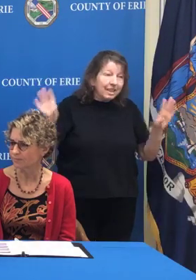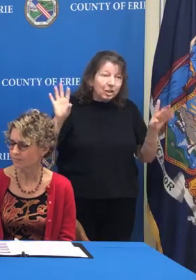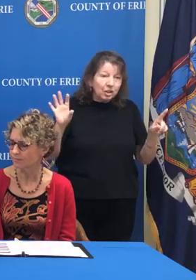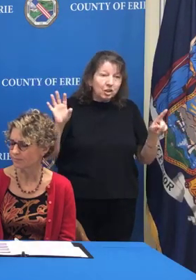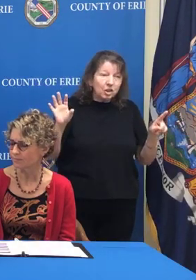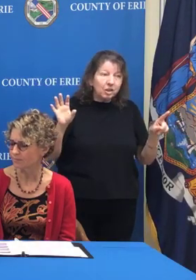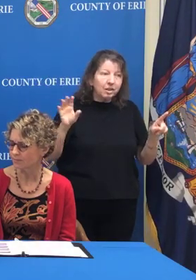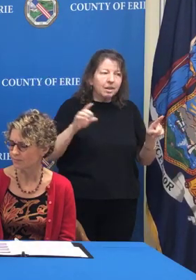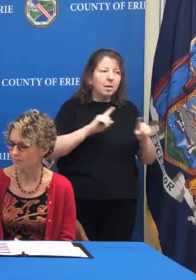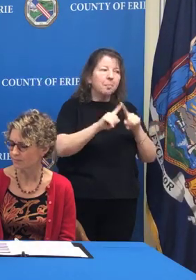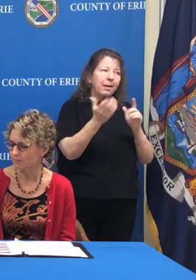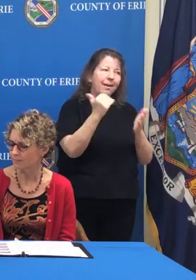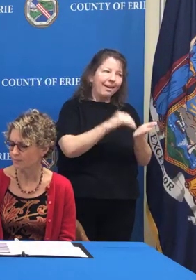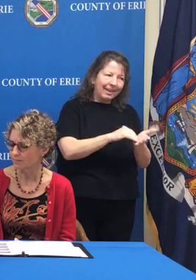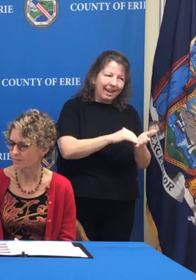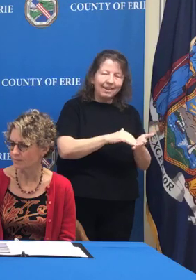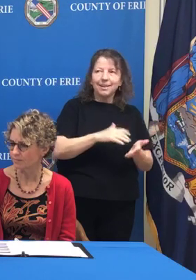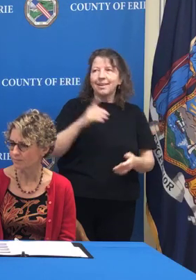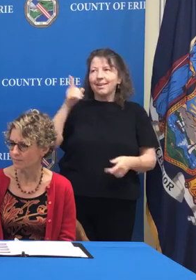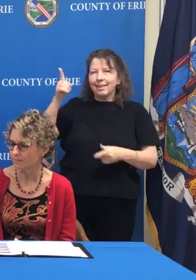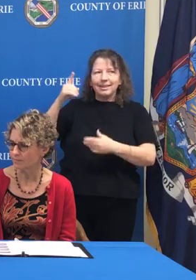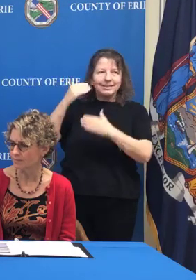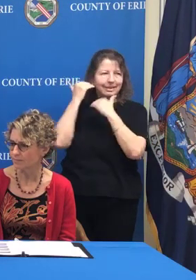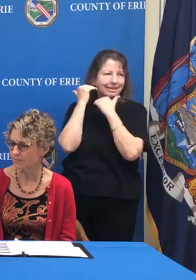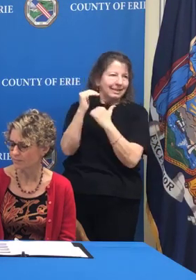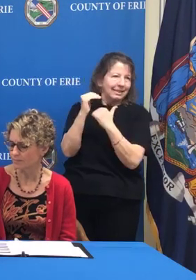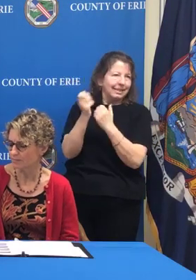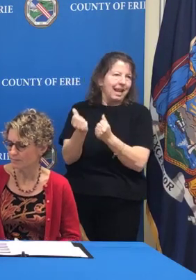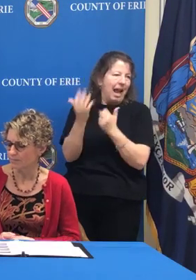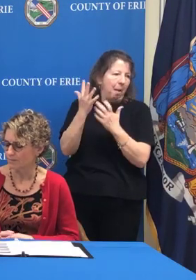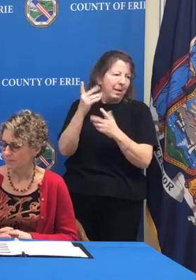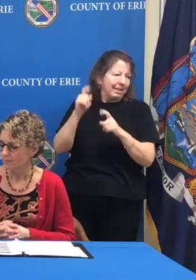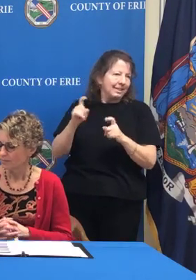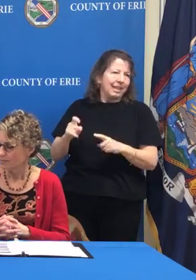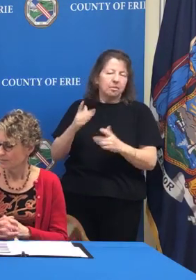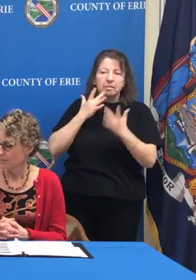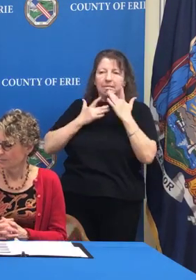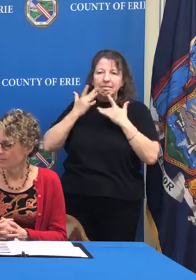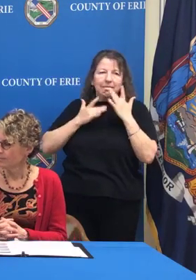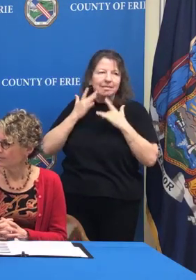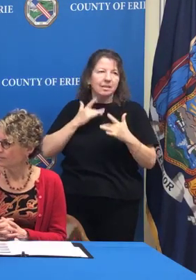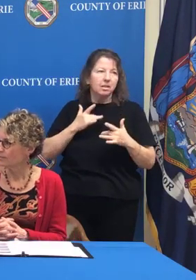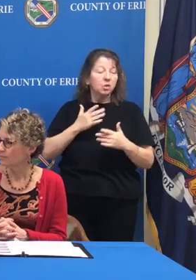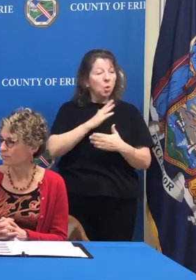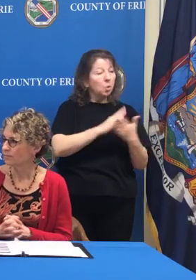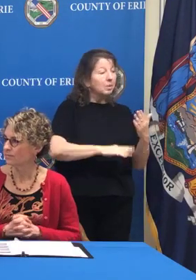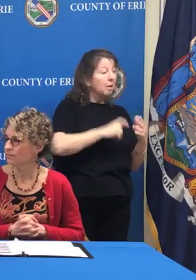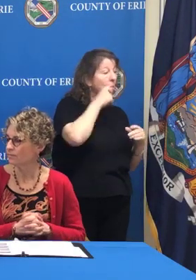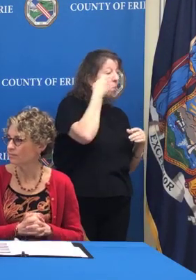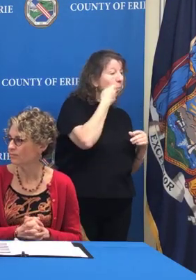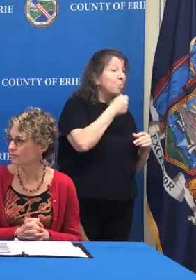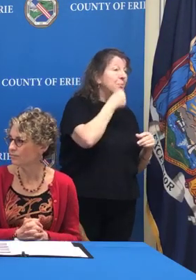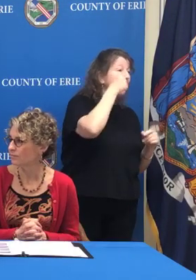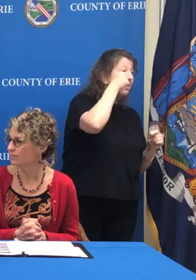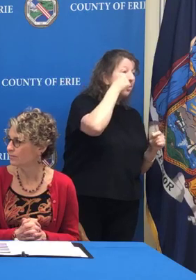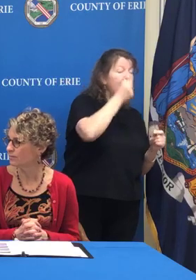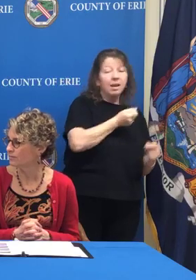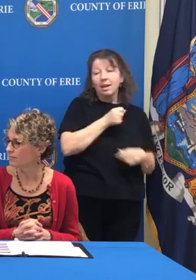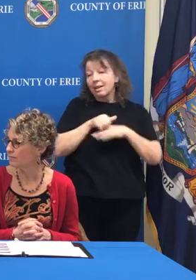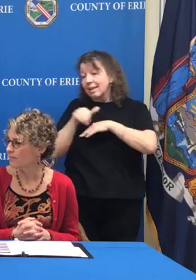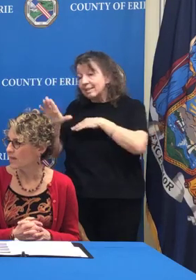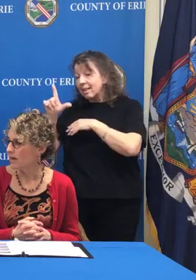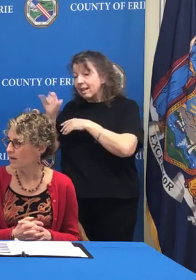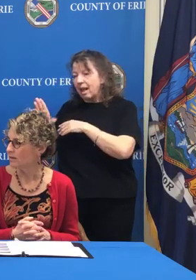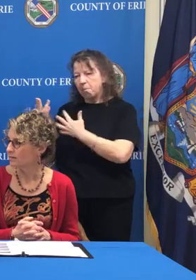limited amount of tests that can be done on a daily basis. So some swabs that may have been taken yesterday still might take a couple more days to go